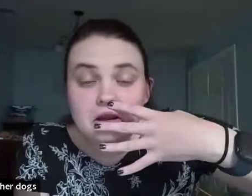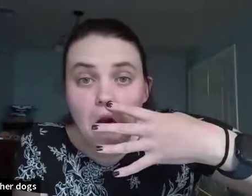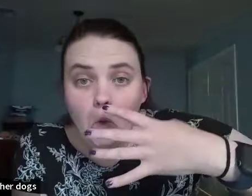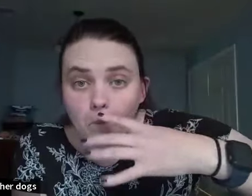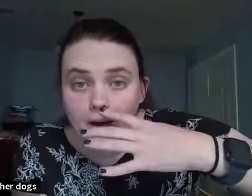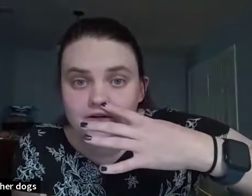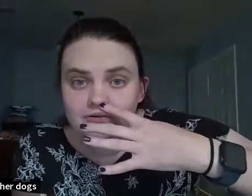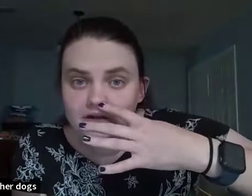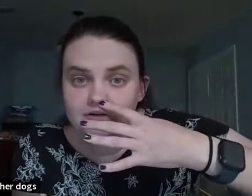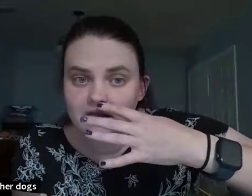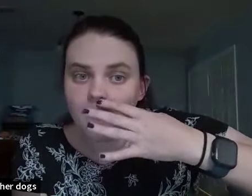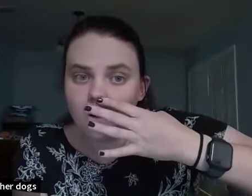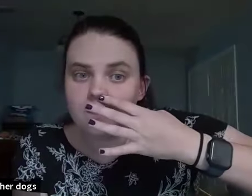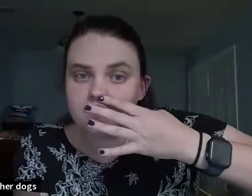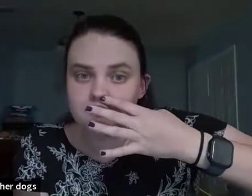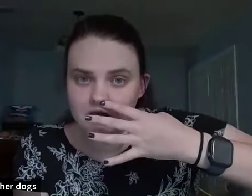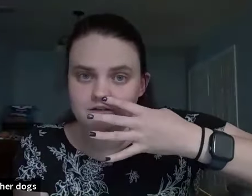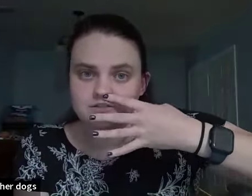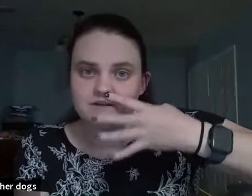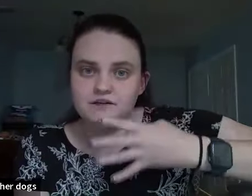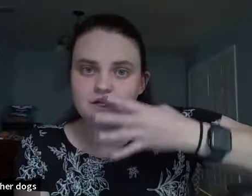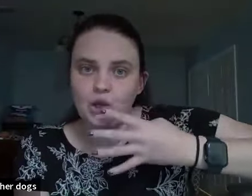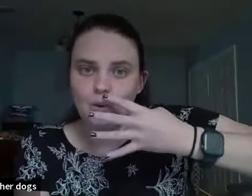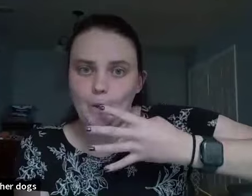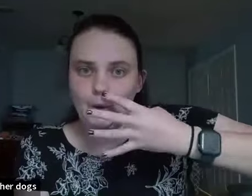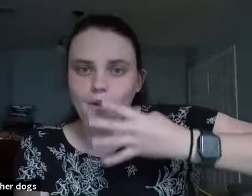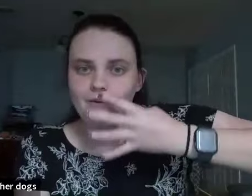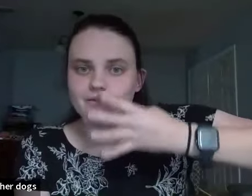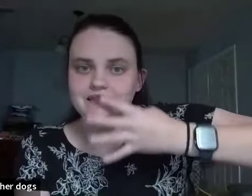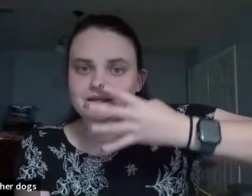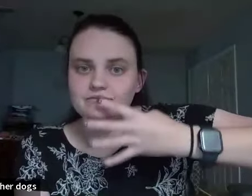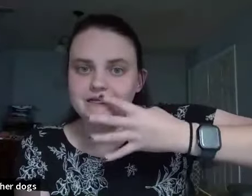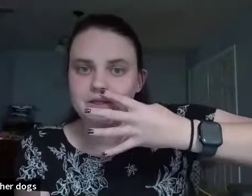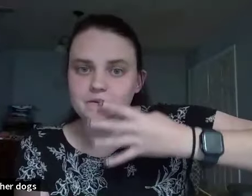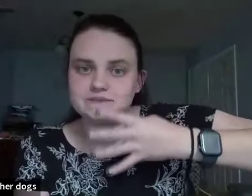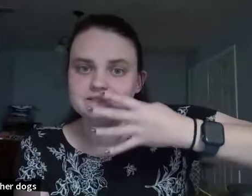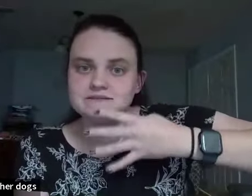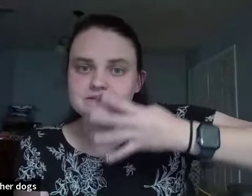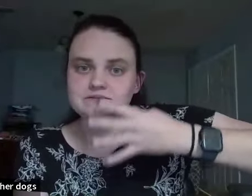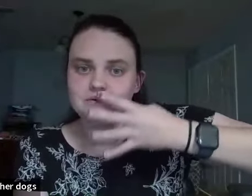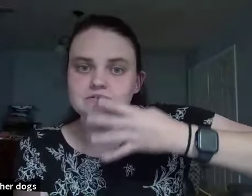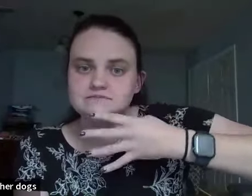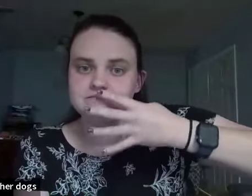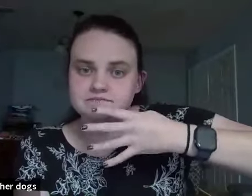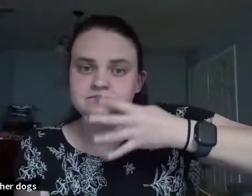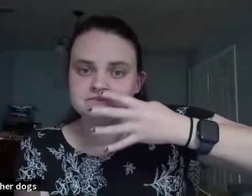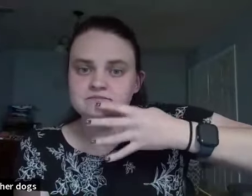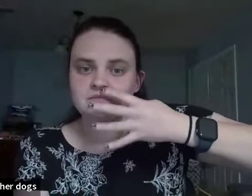it right on your under your nostril, and you're going to go cold, like runny nose. Cold.